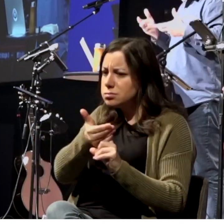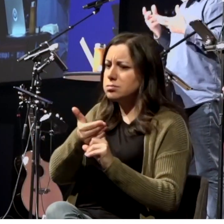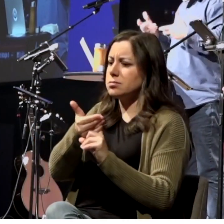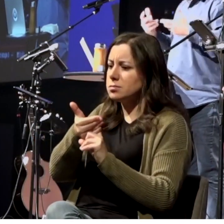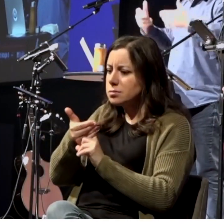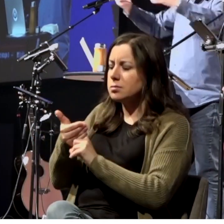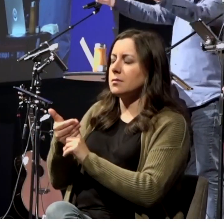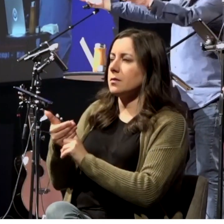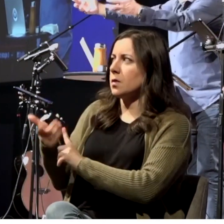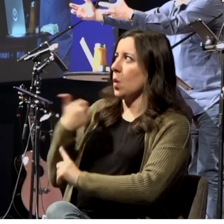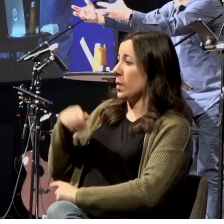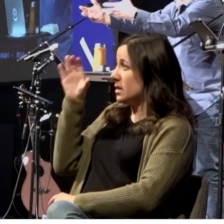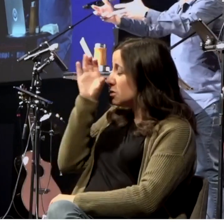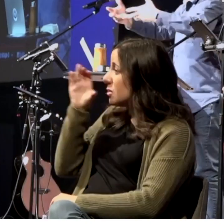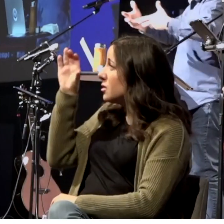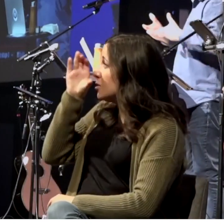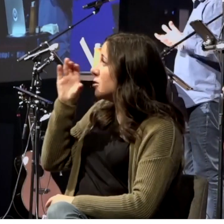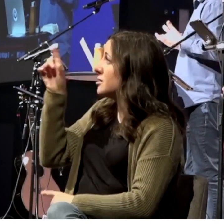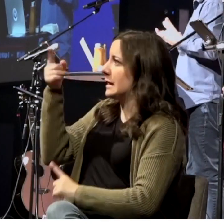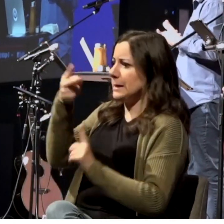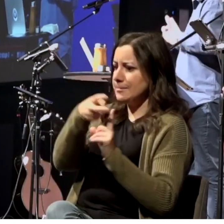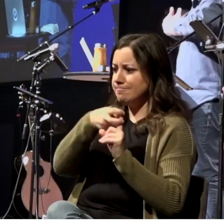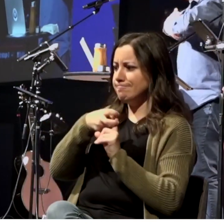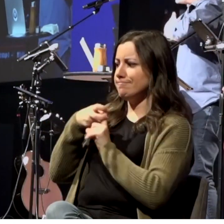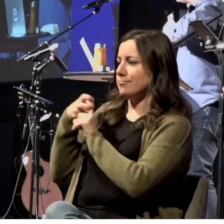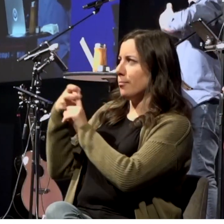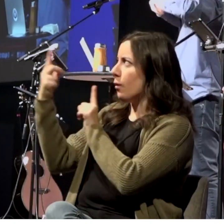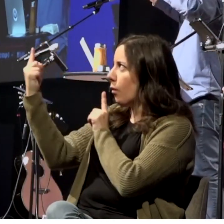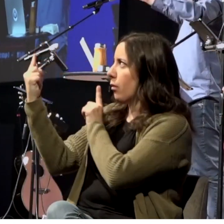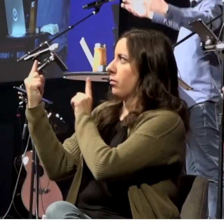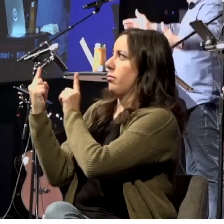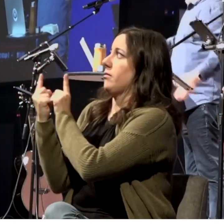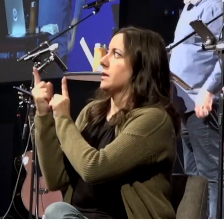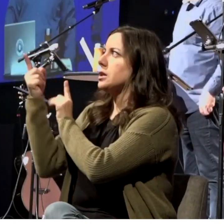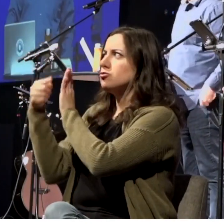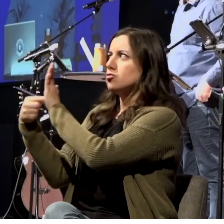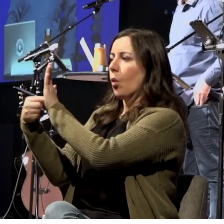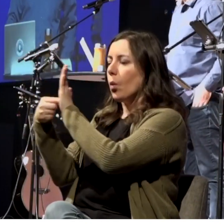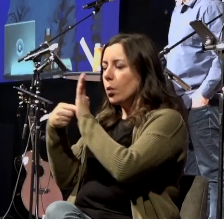God on his part he's gonna draw you to himself. He's gonna reveal himself to you.